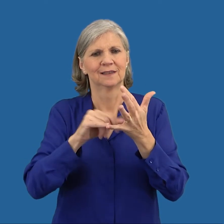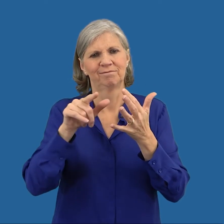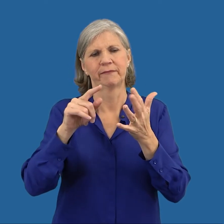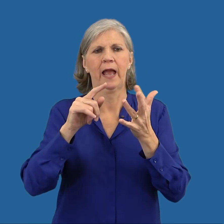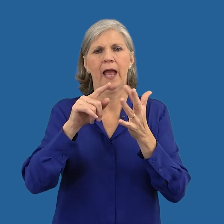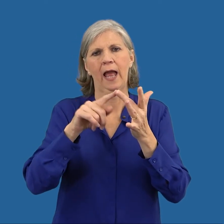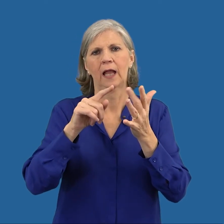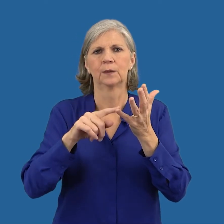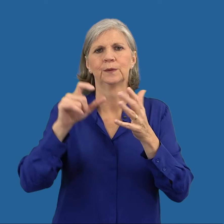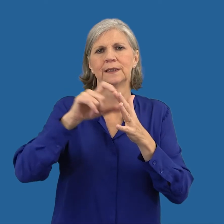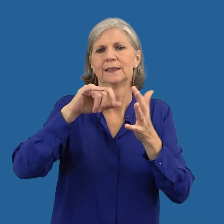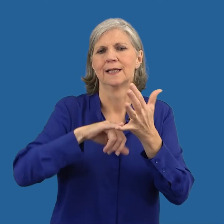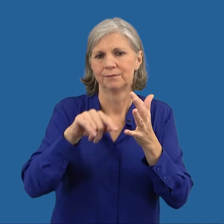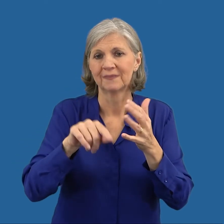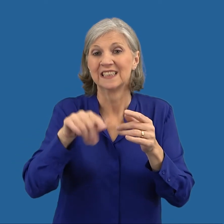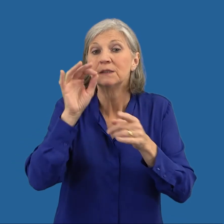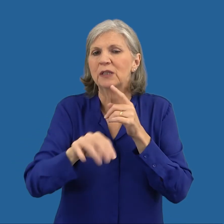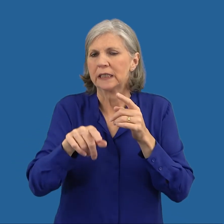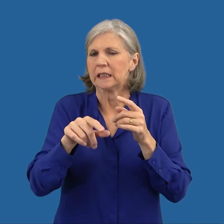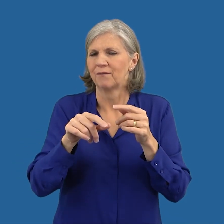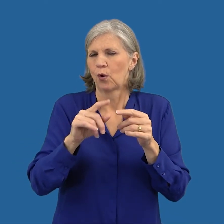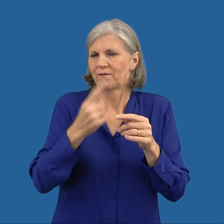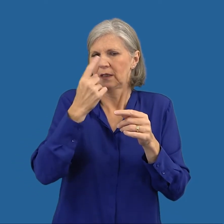especially in the first few months after insertion.